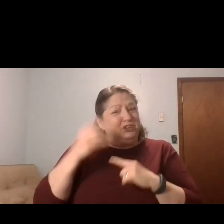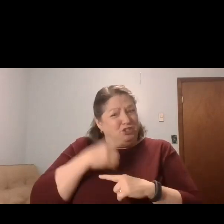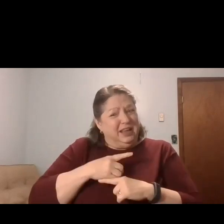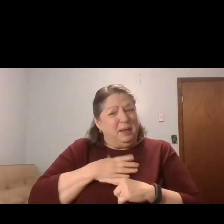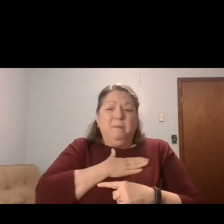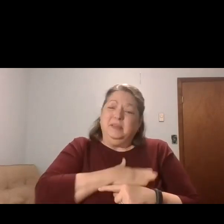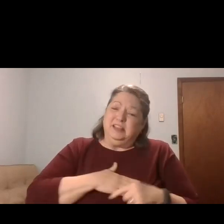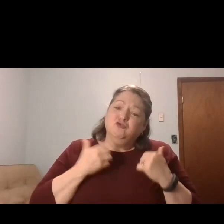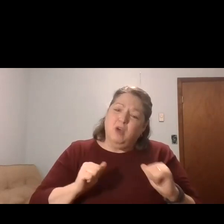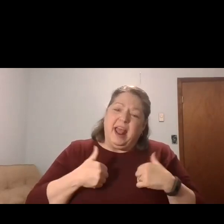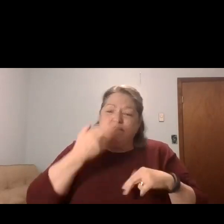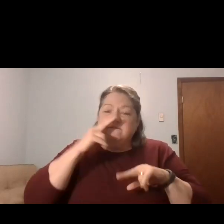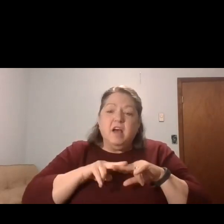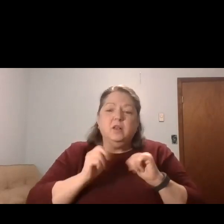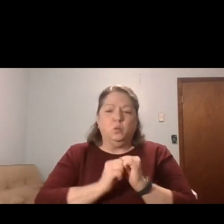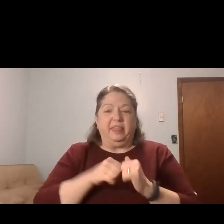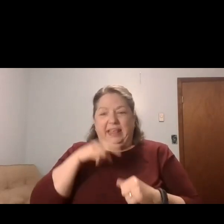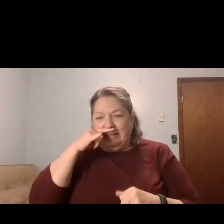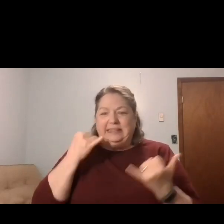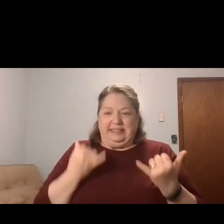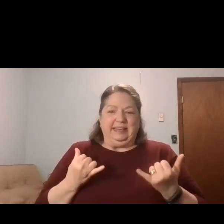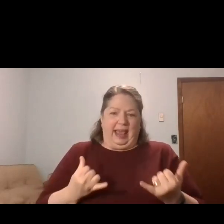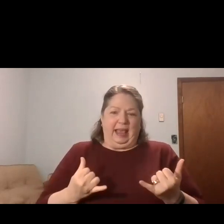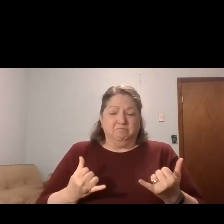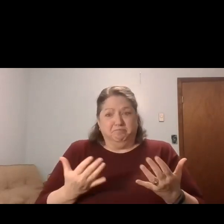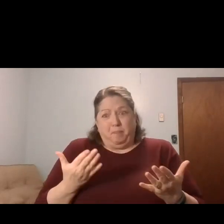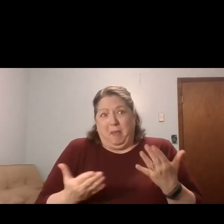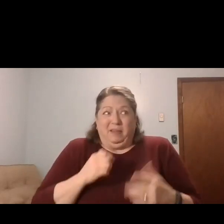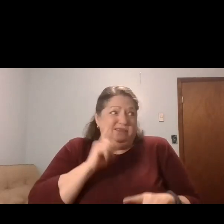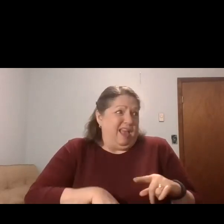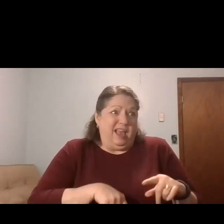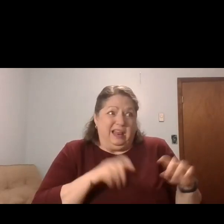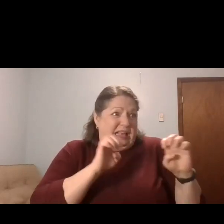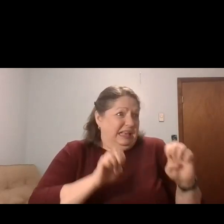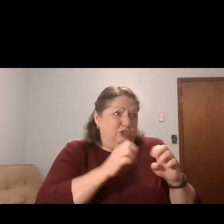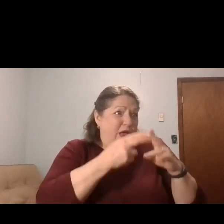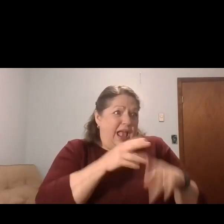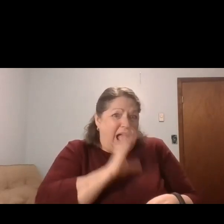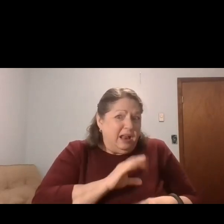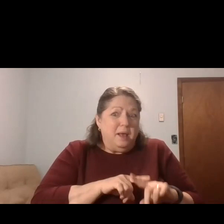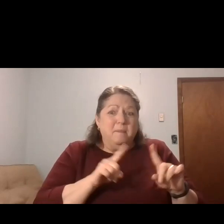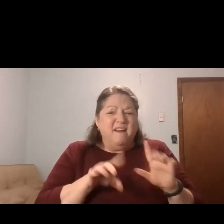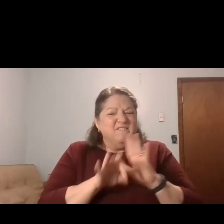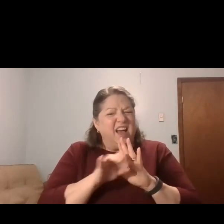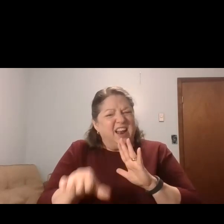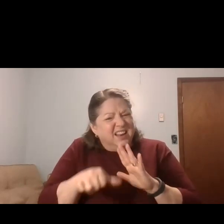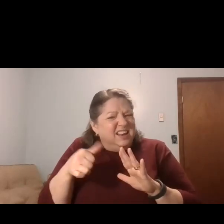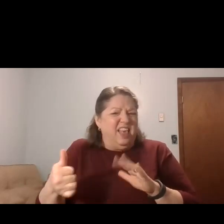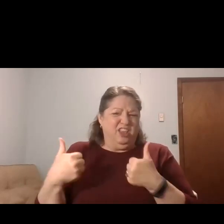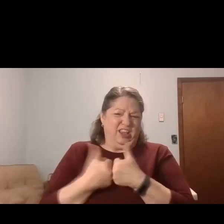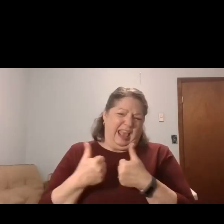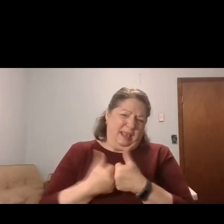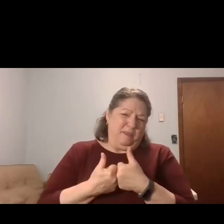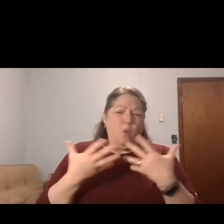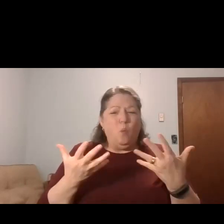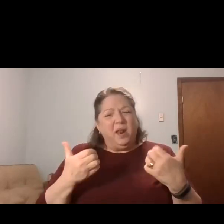today. If it's not an Easter egg hunt, find something else that they can hunt on this Easter day so that they can have a fun